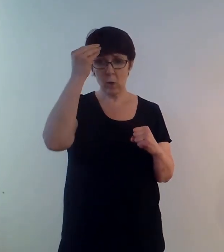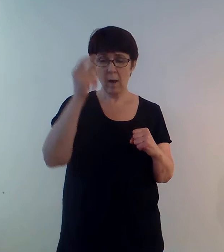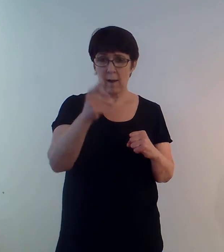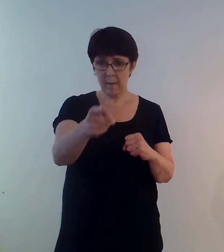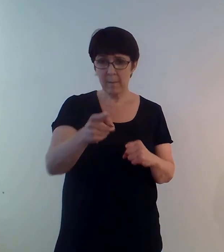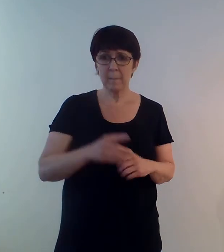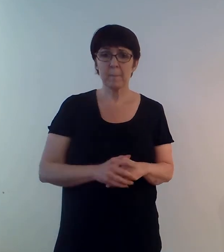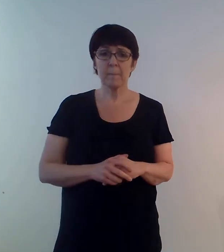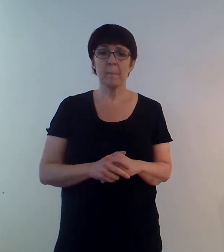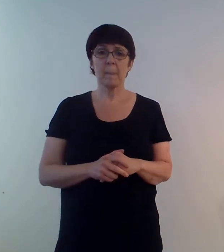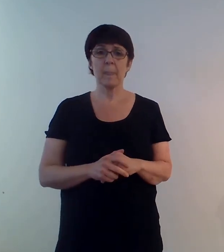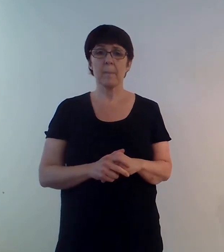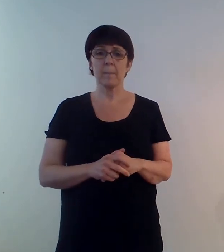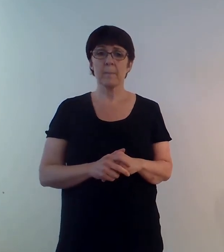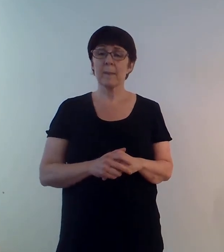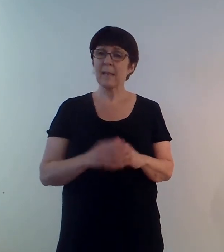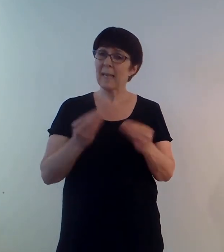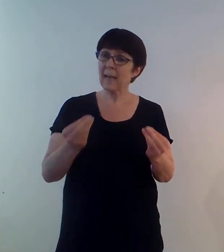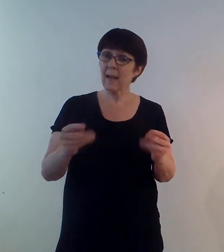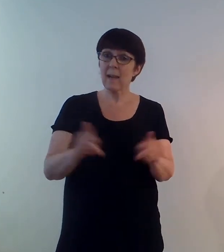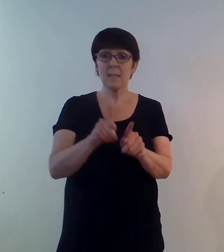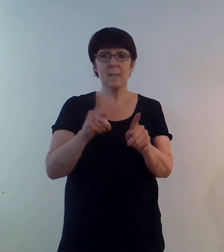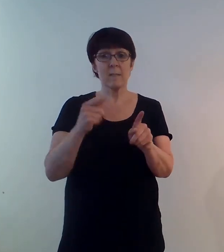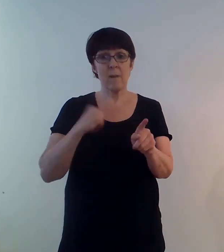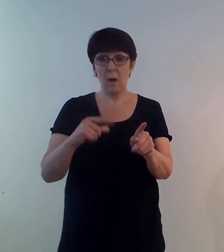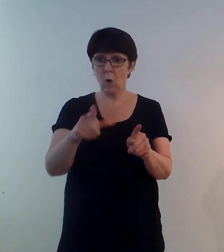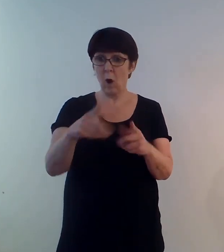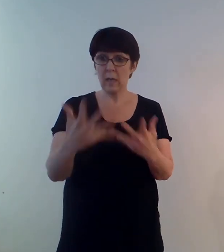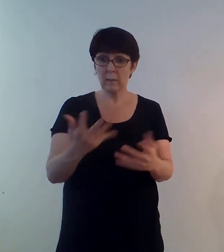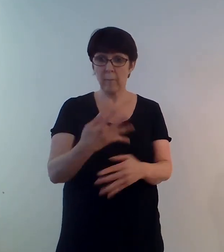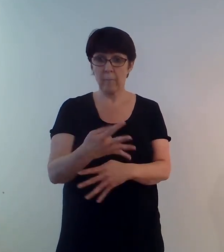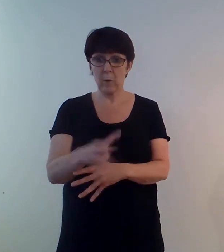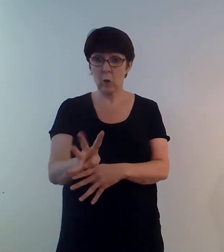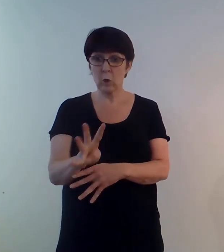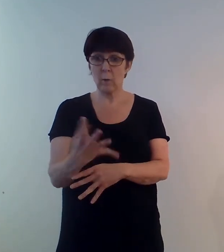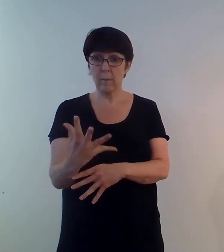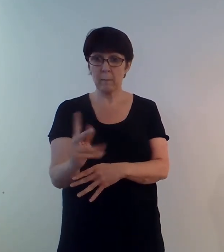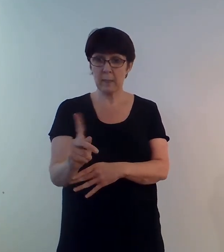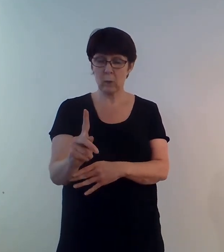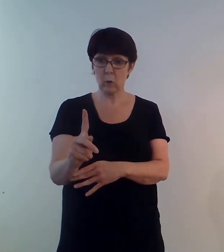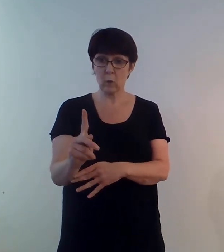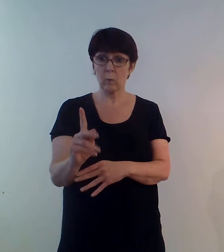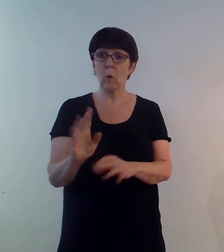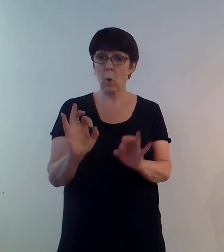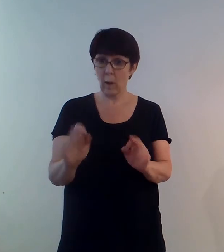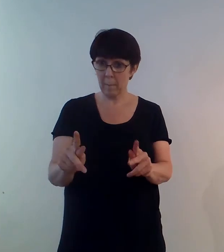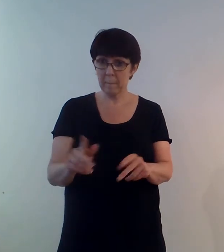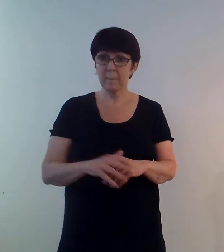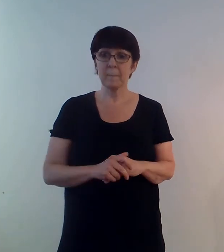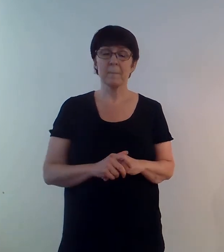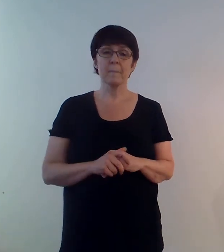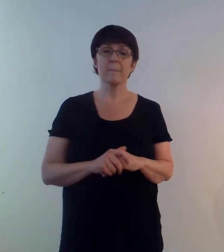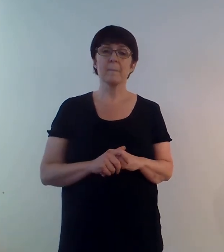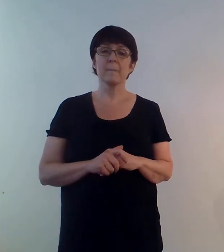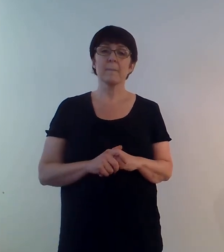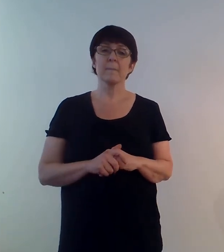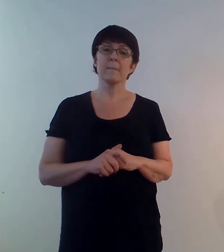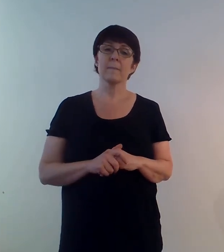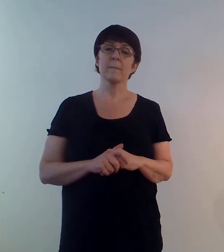again. You're going to do your best you can. 45 seconds worth. Ready? 3, 2, 1. That's